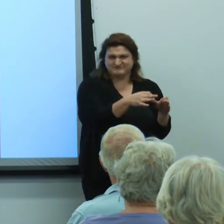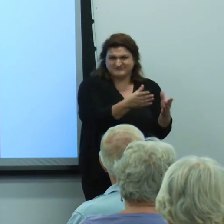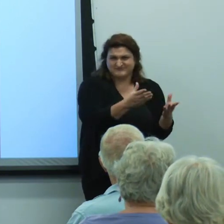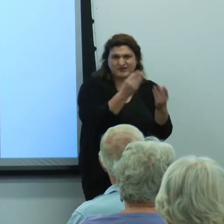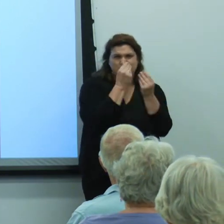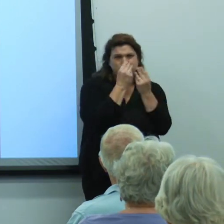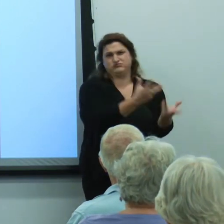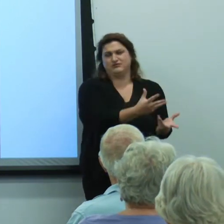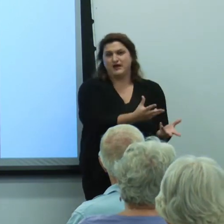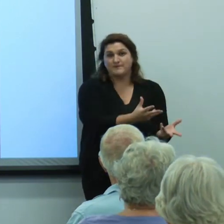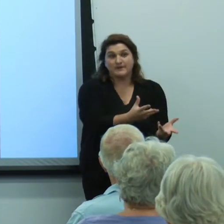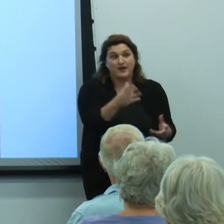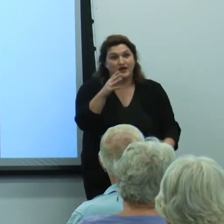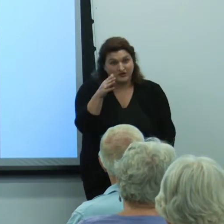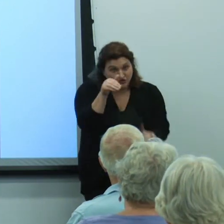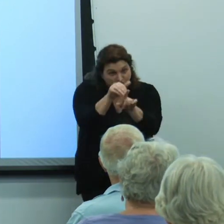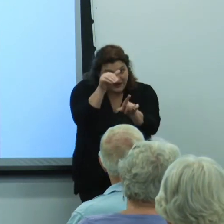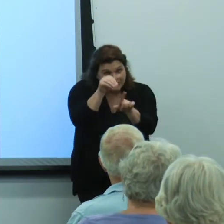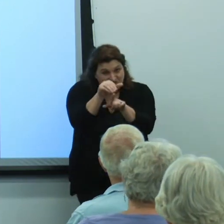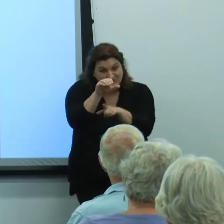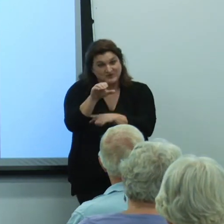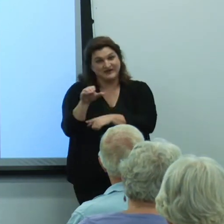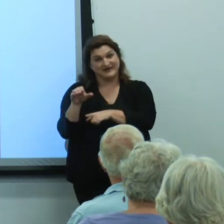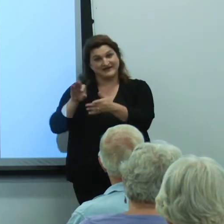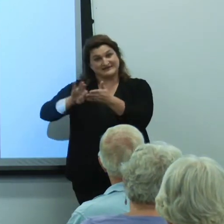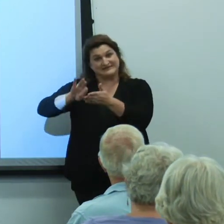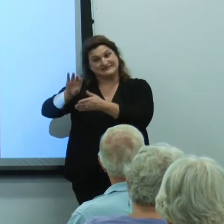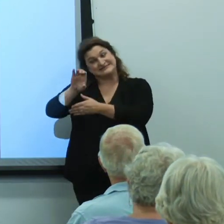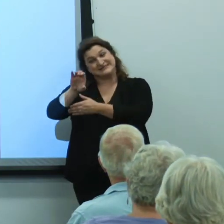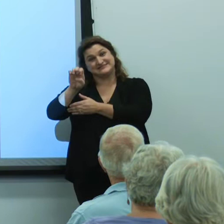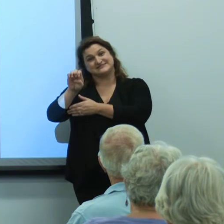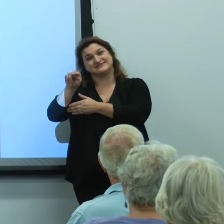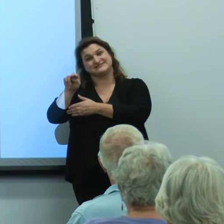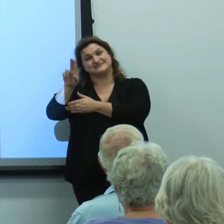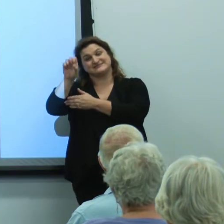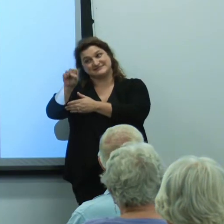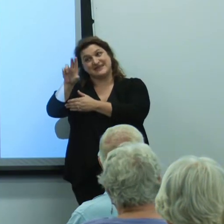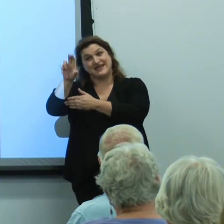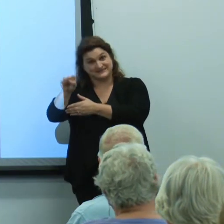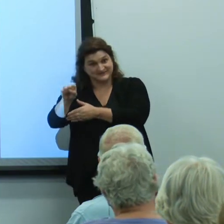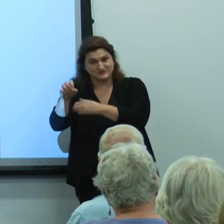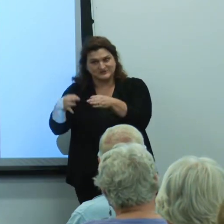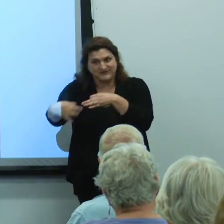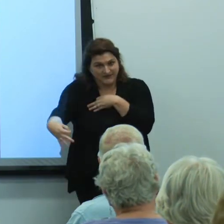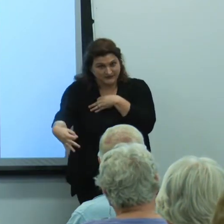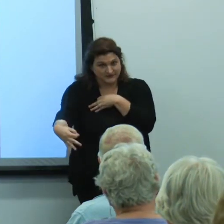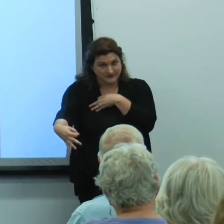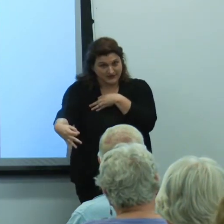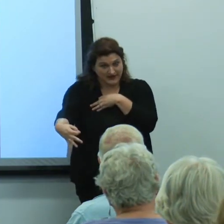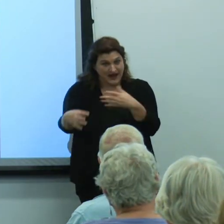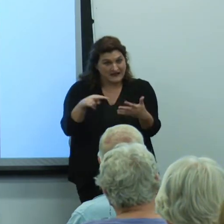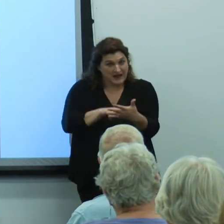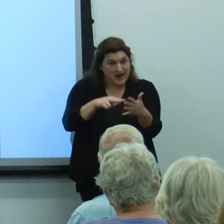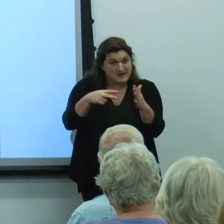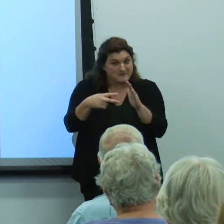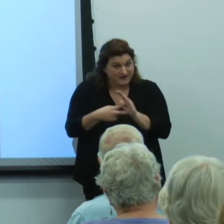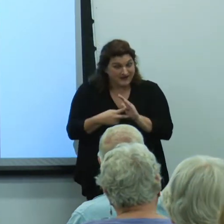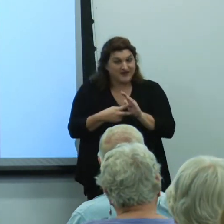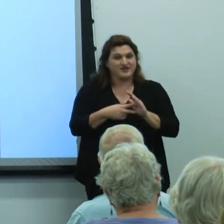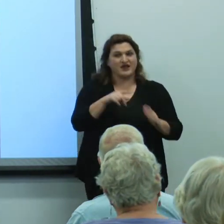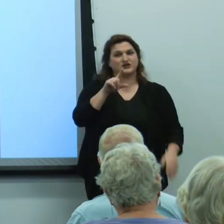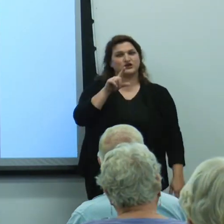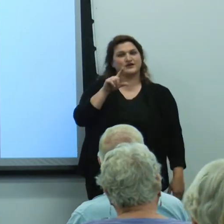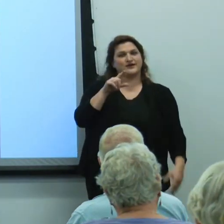was delayed, in April of 2021, the League of Women Voters, Common Cause,